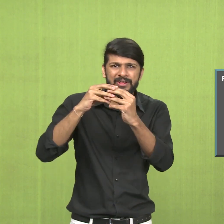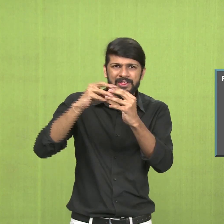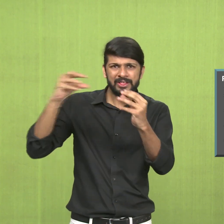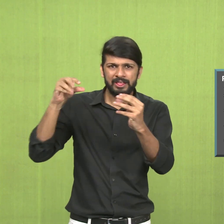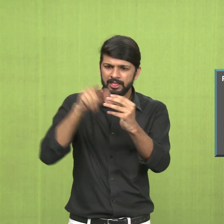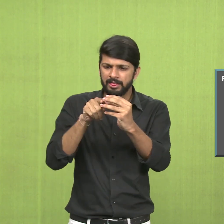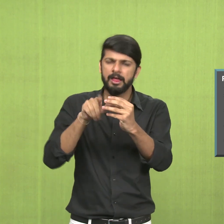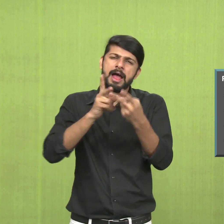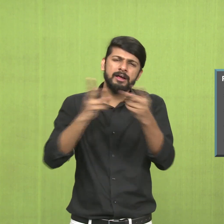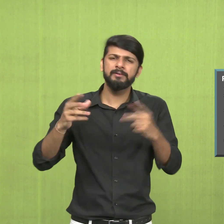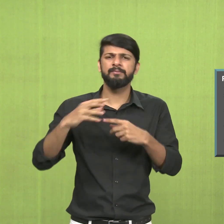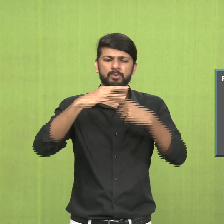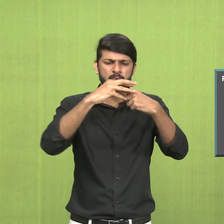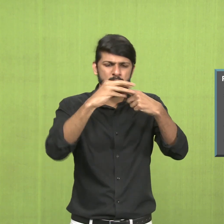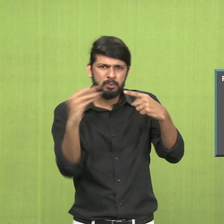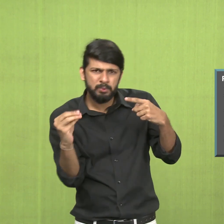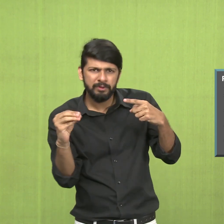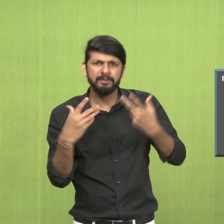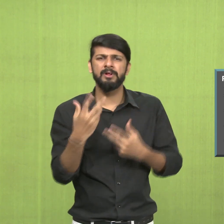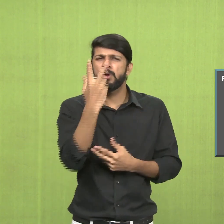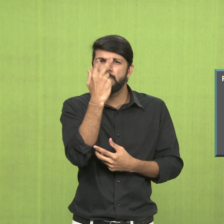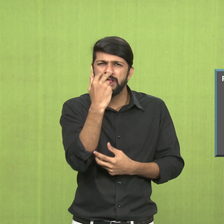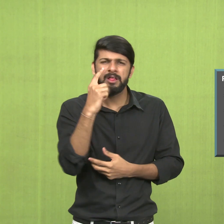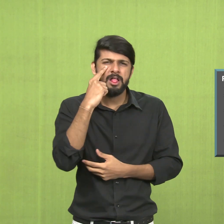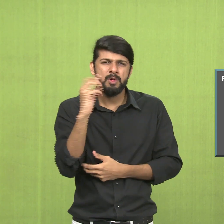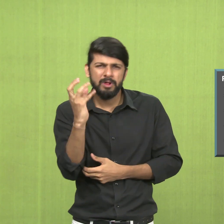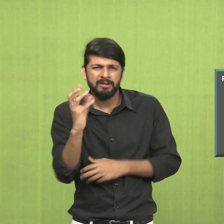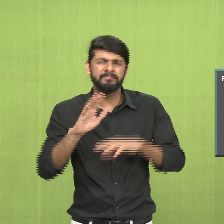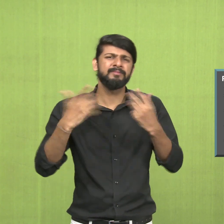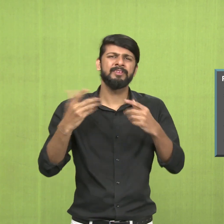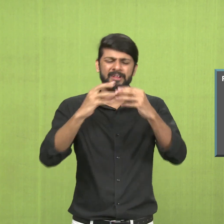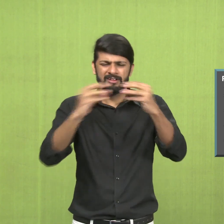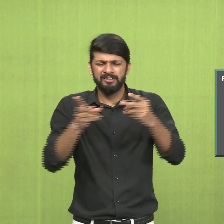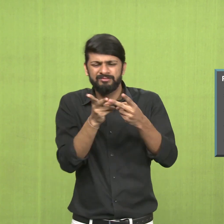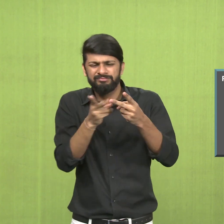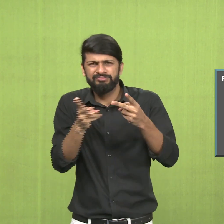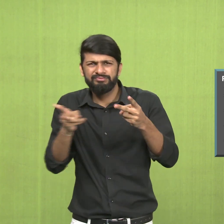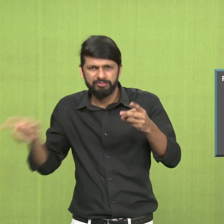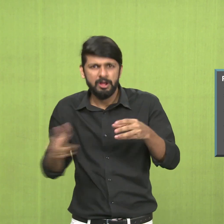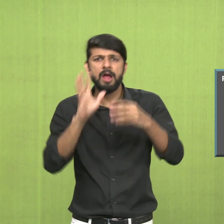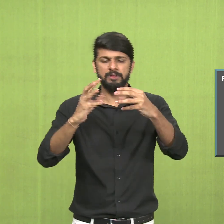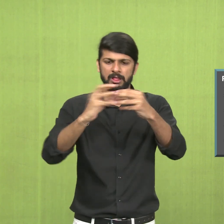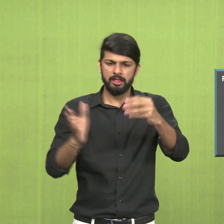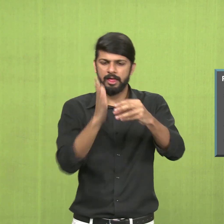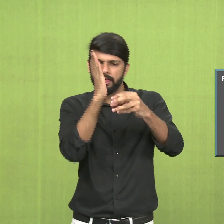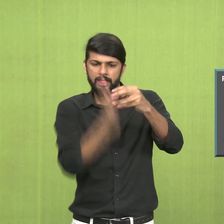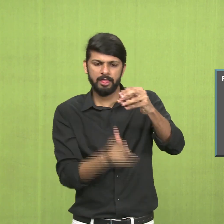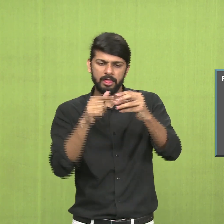used vegetables, various different kind of vegetables, could be bell peppers, onion, potatoes, sweet